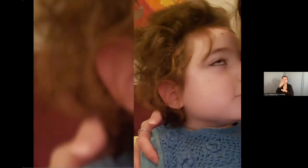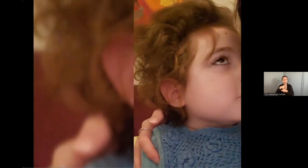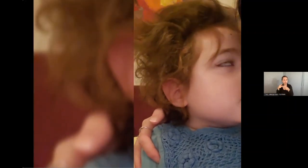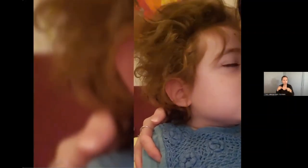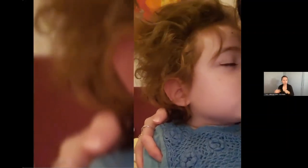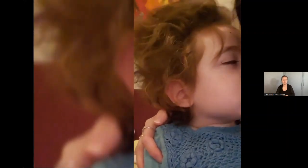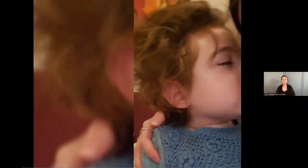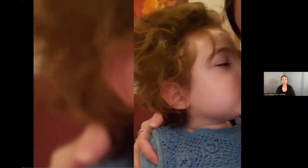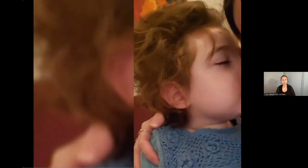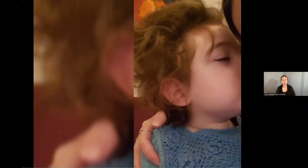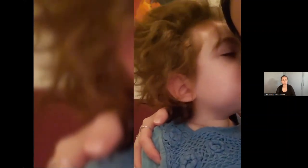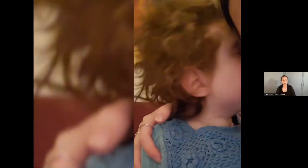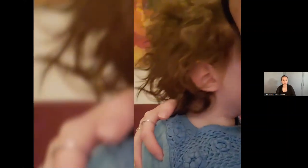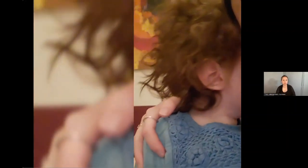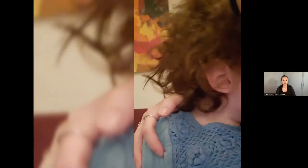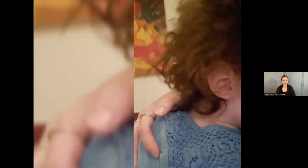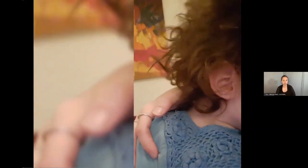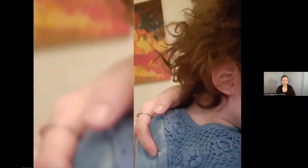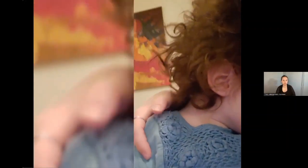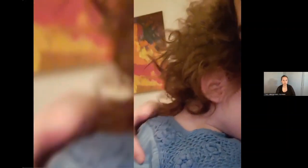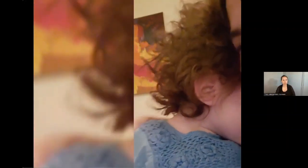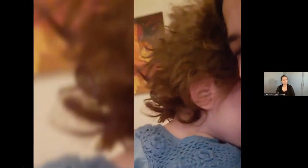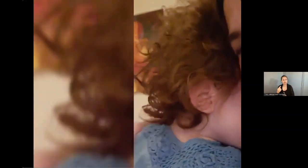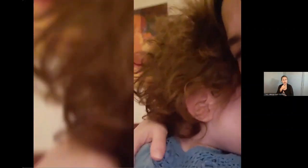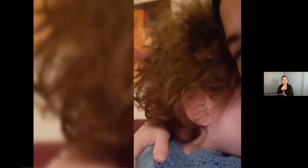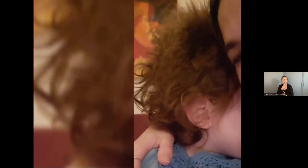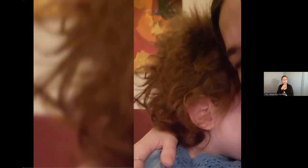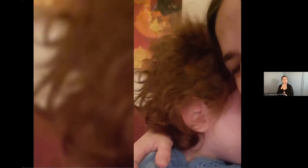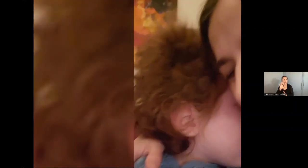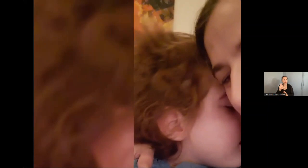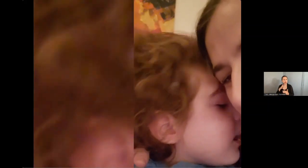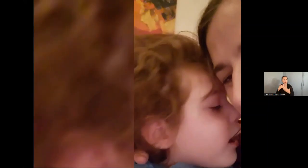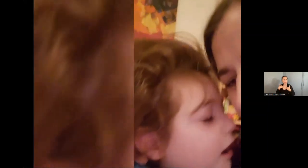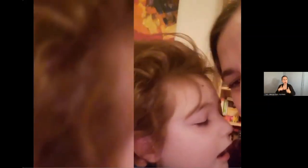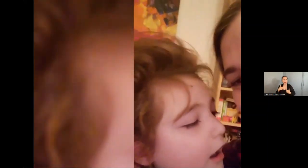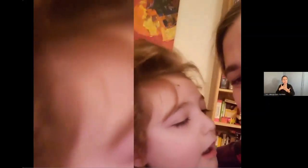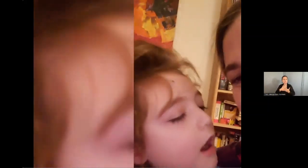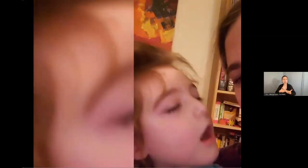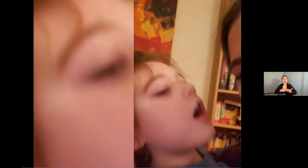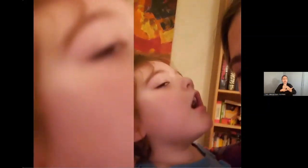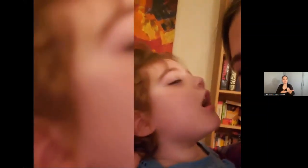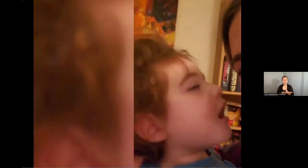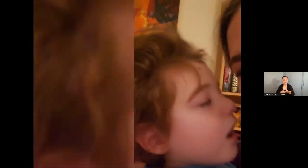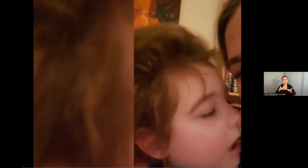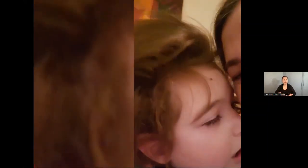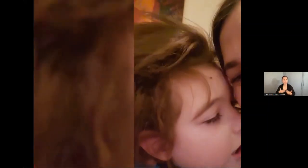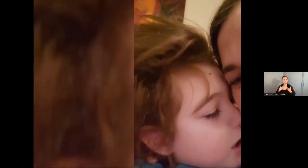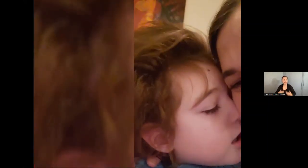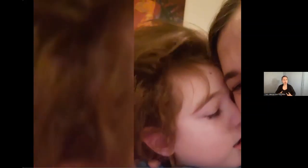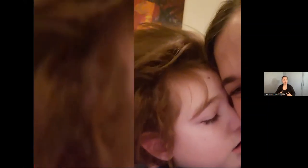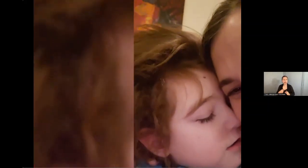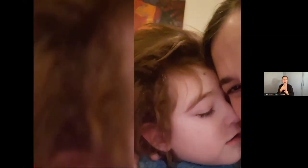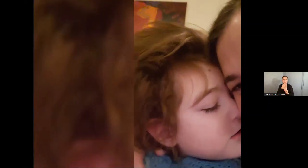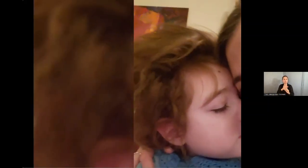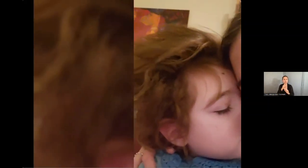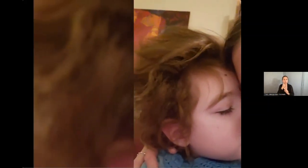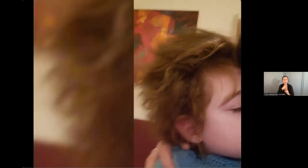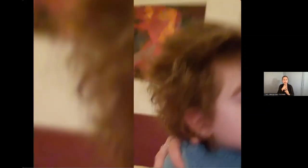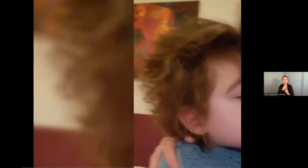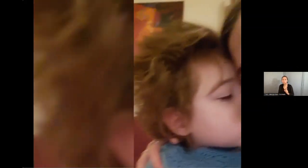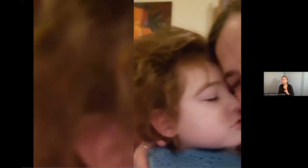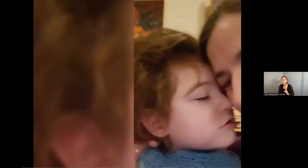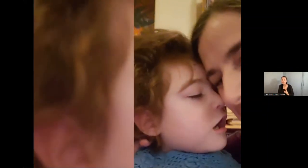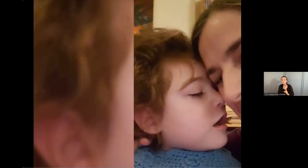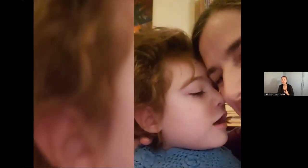place. I miss the weight of her hypotonic, limp body on my chest. I miss her lips nibbling my